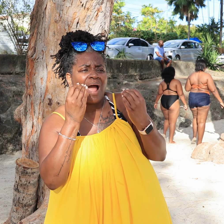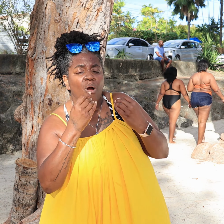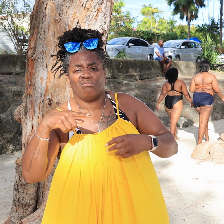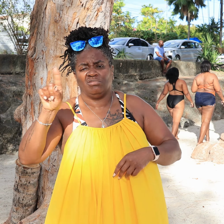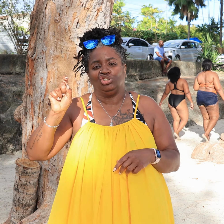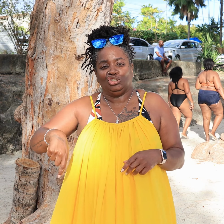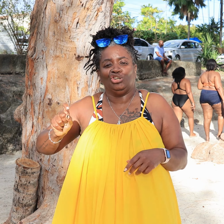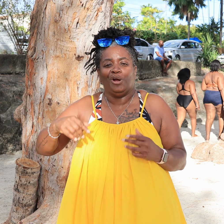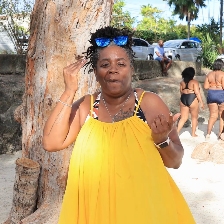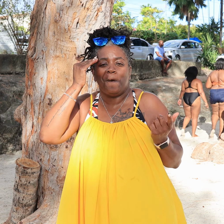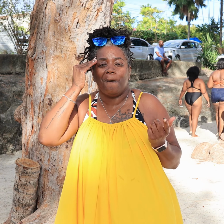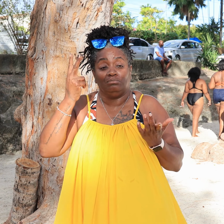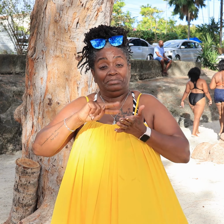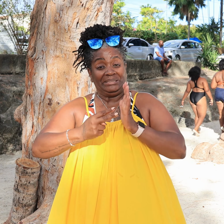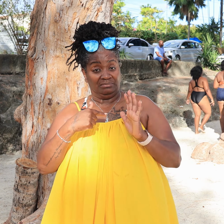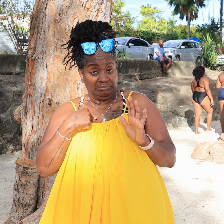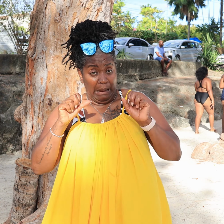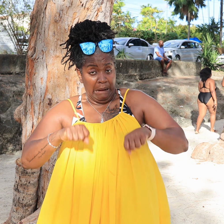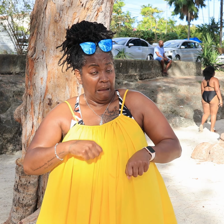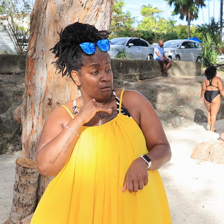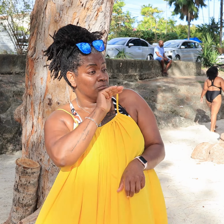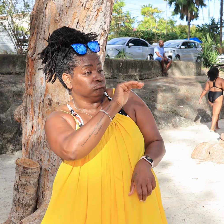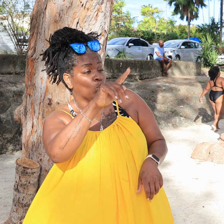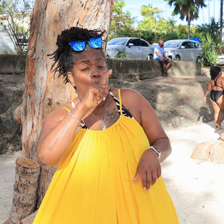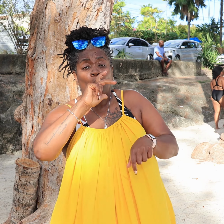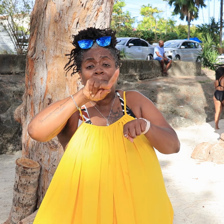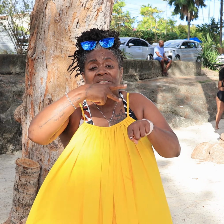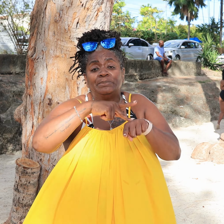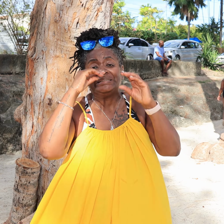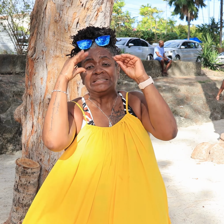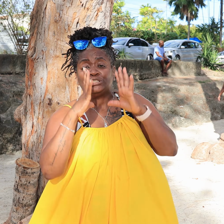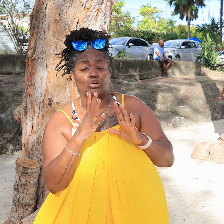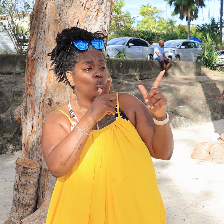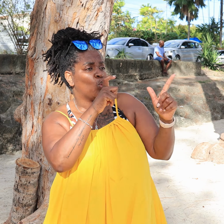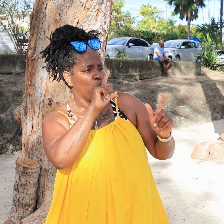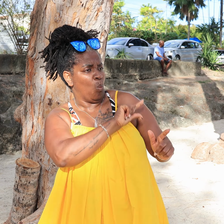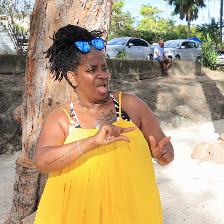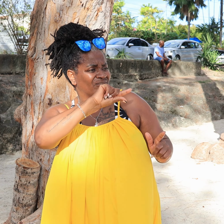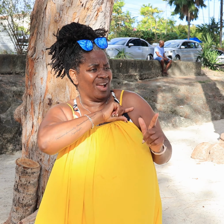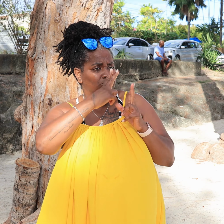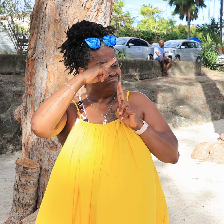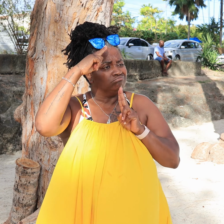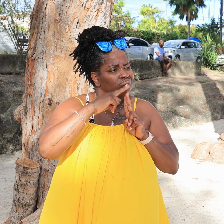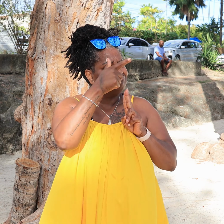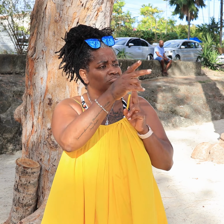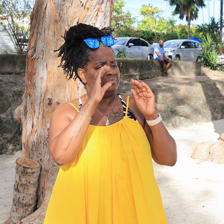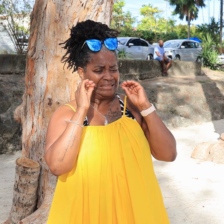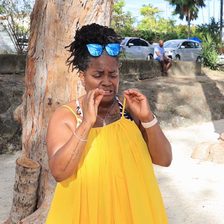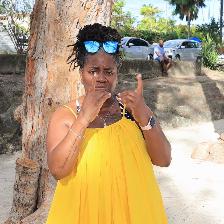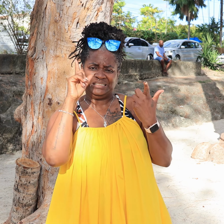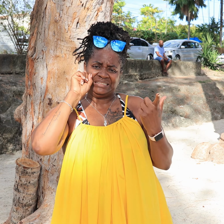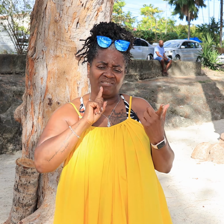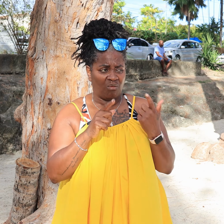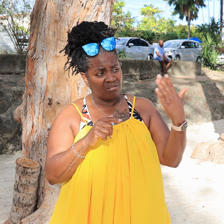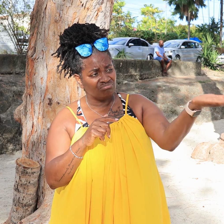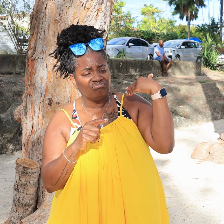in institutions for the deaf. It means that I can probably call on persons like the principal or teachers who are qualified to teach the deaf to